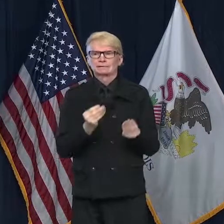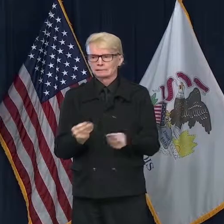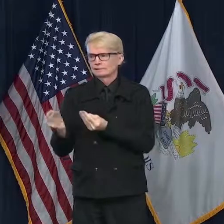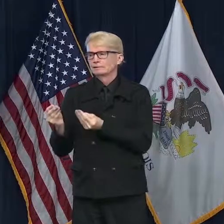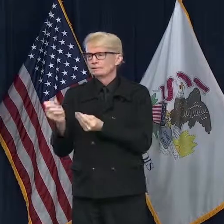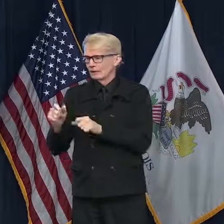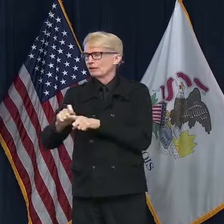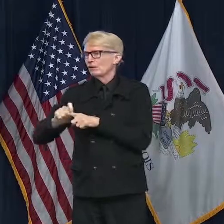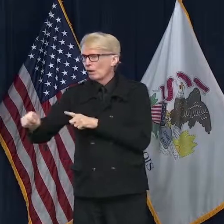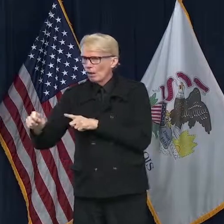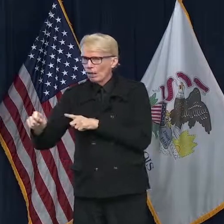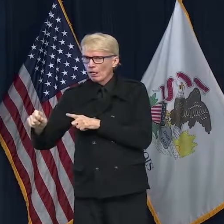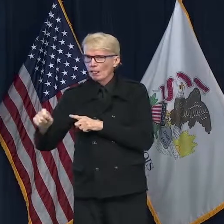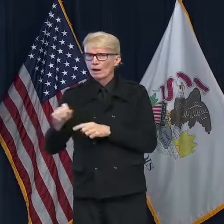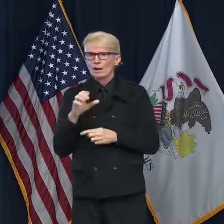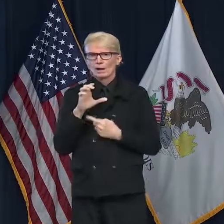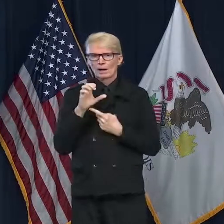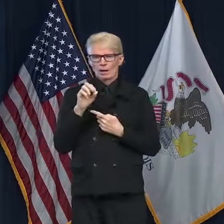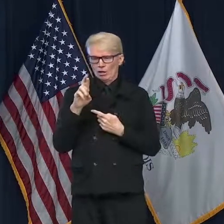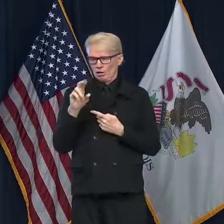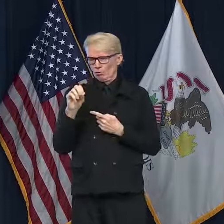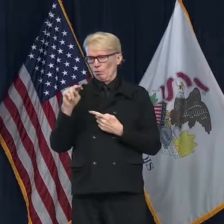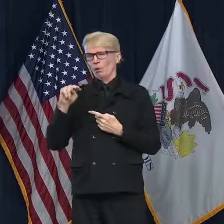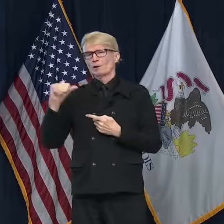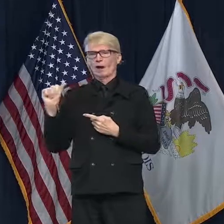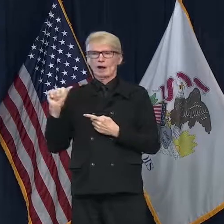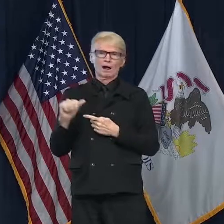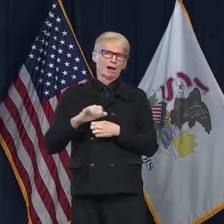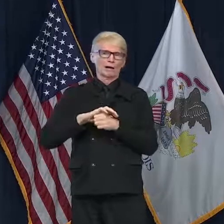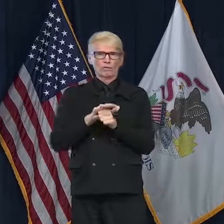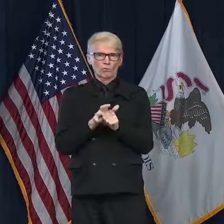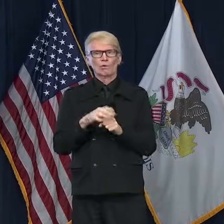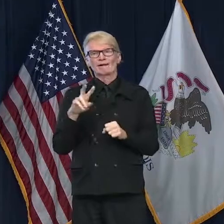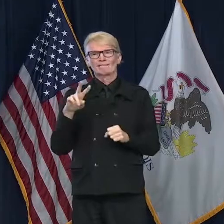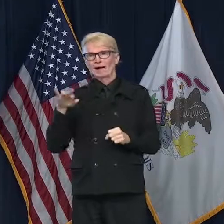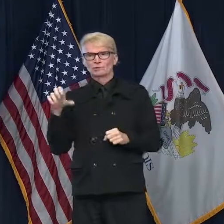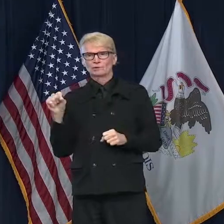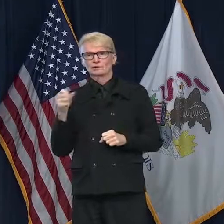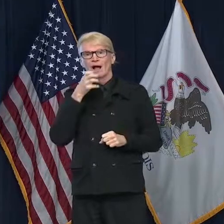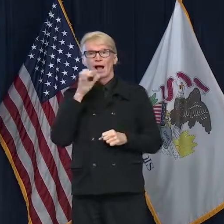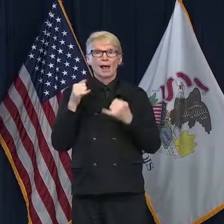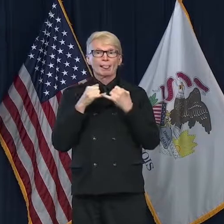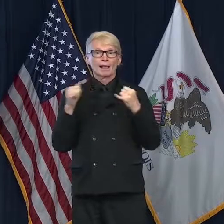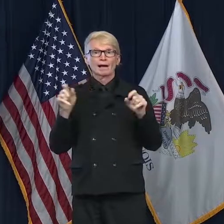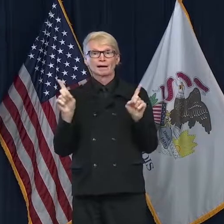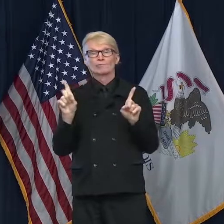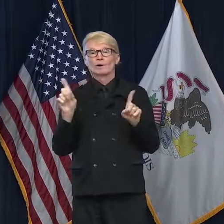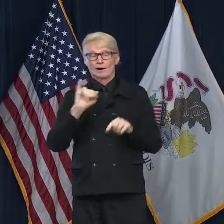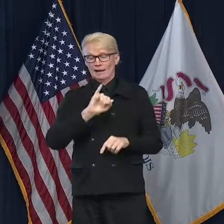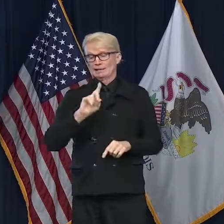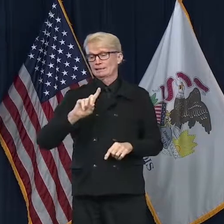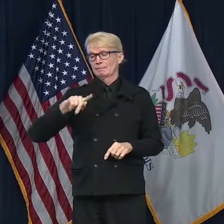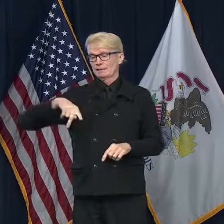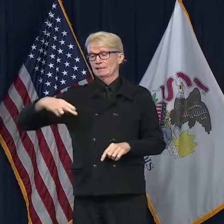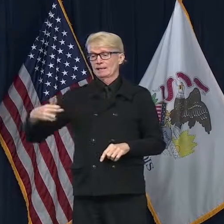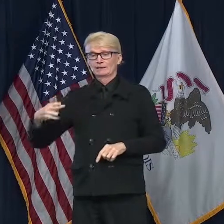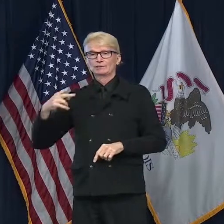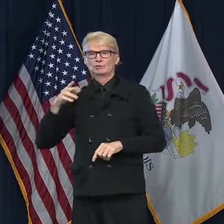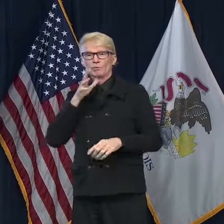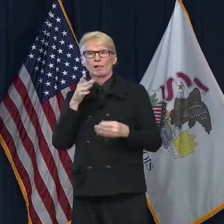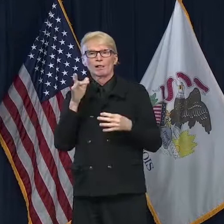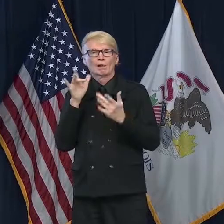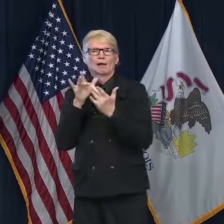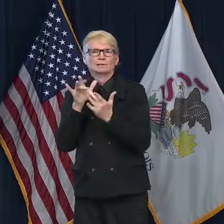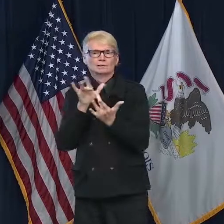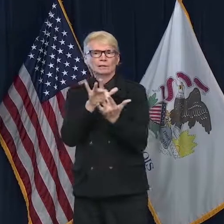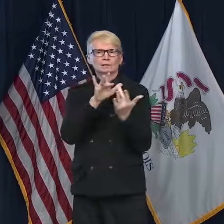that you can call, coronavirus hotline at the IDPH that will direct people. Jamie Monks at the Tribune. Given what